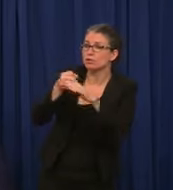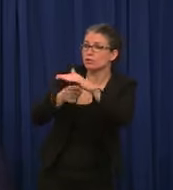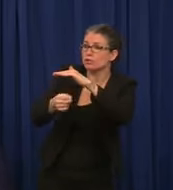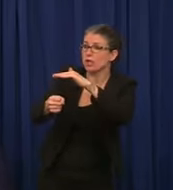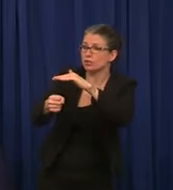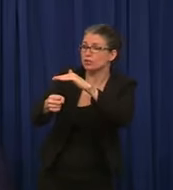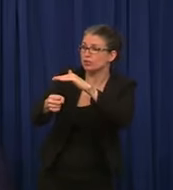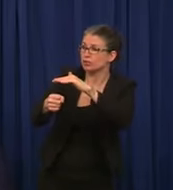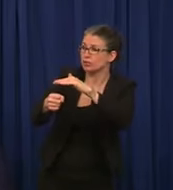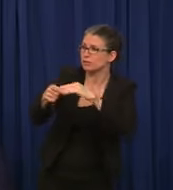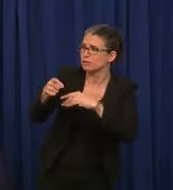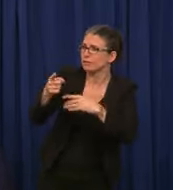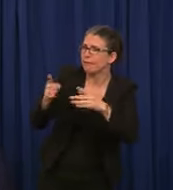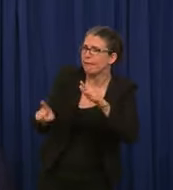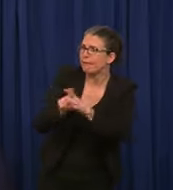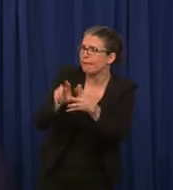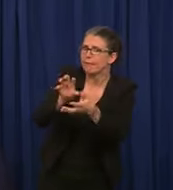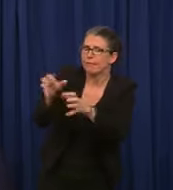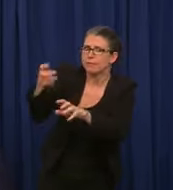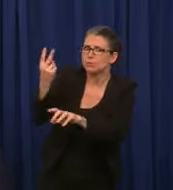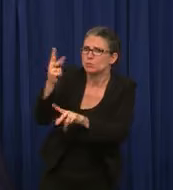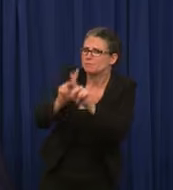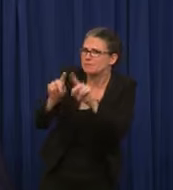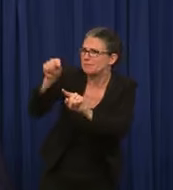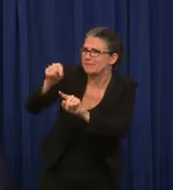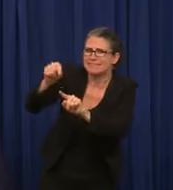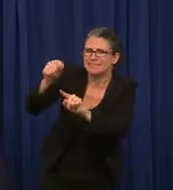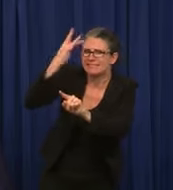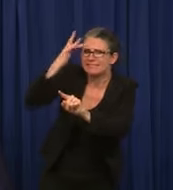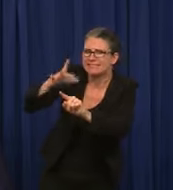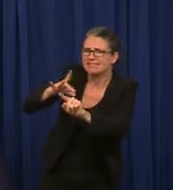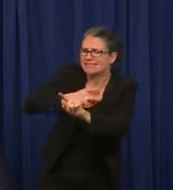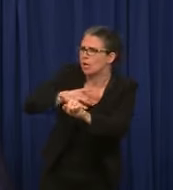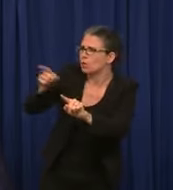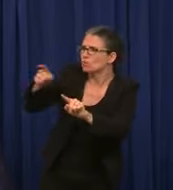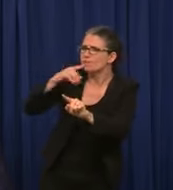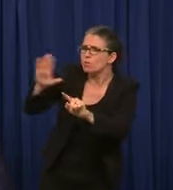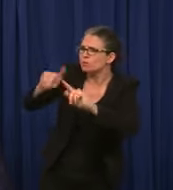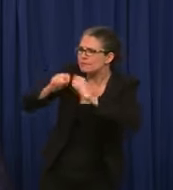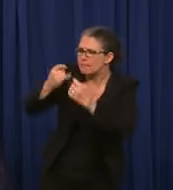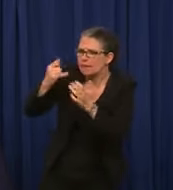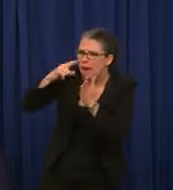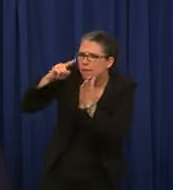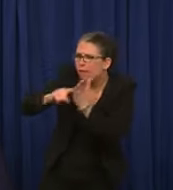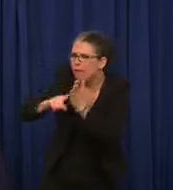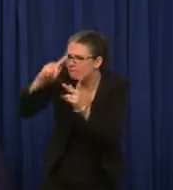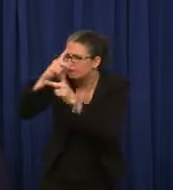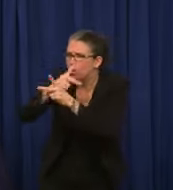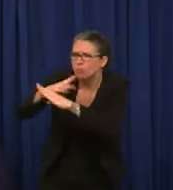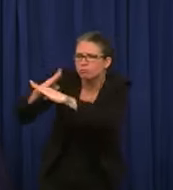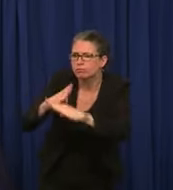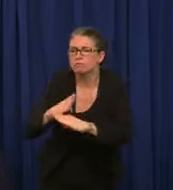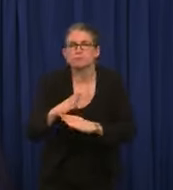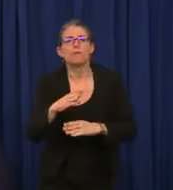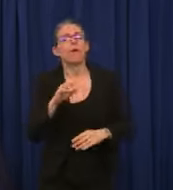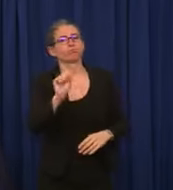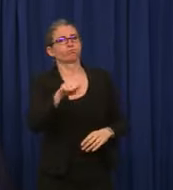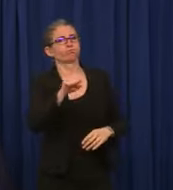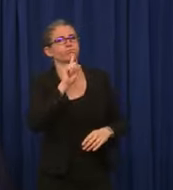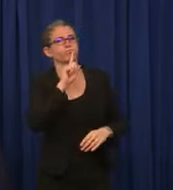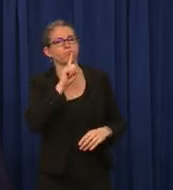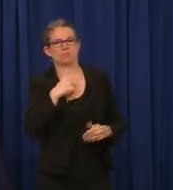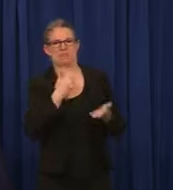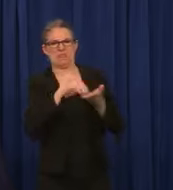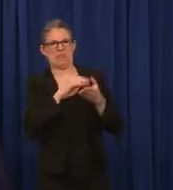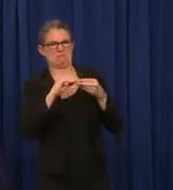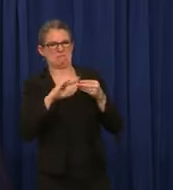shelters in general as well as people who are homeless across the state? Great. Amy's question is, where are we with respect